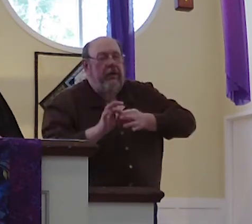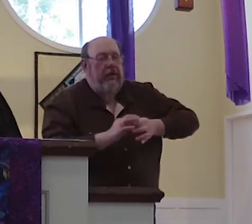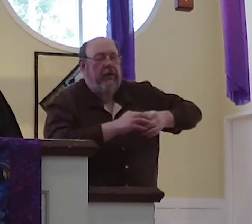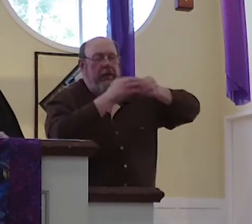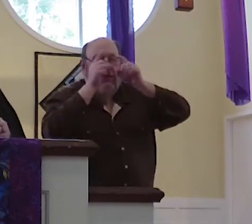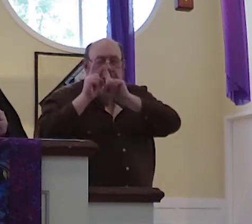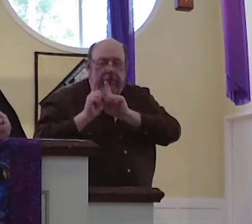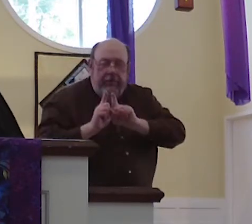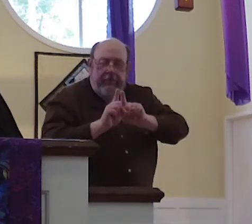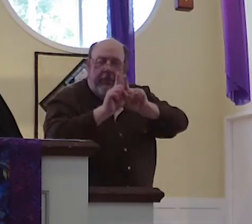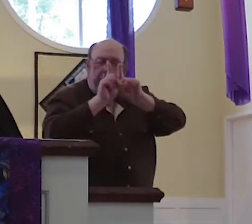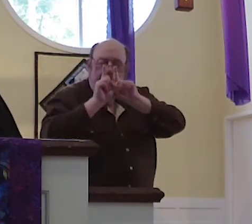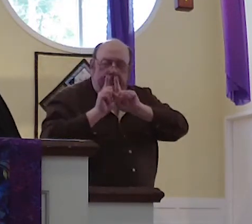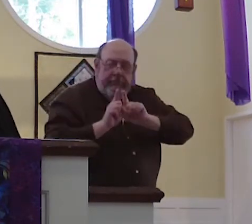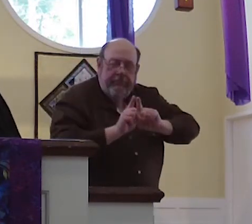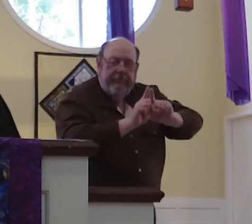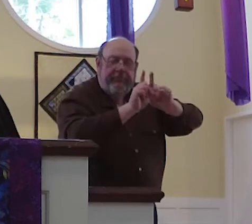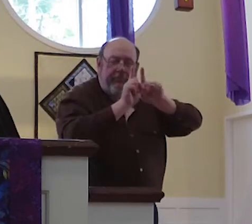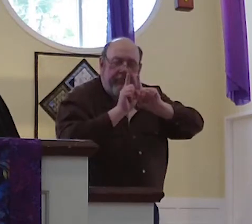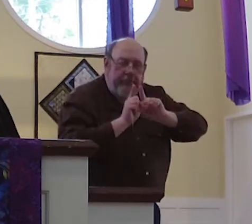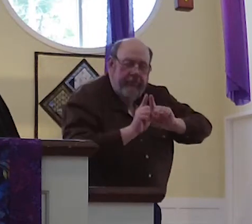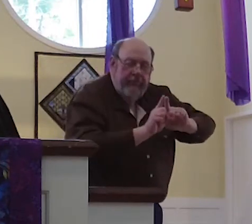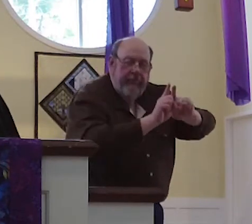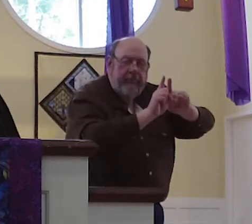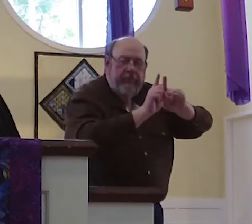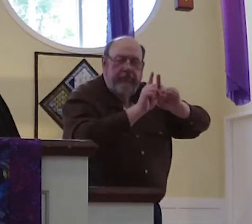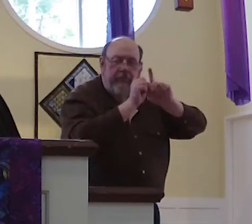and to be with us.